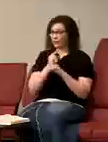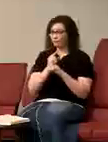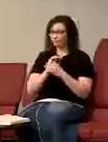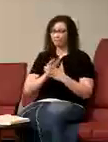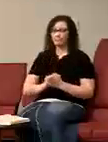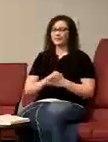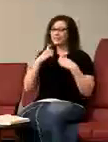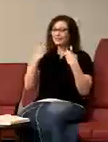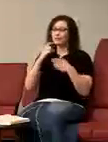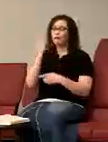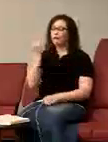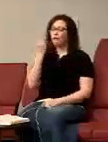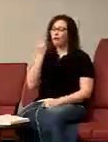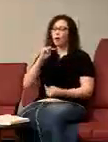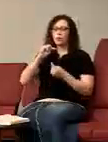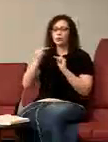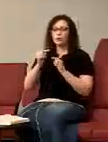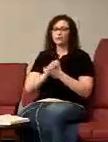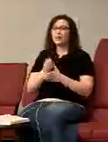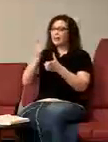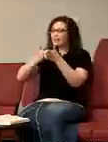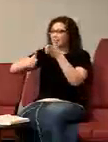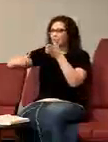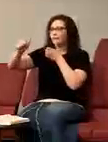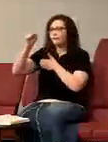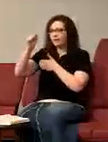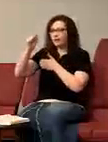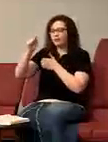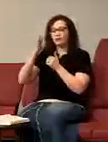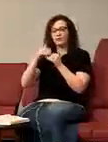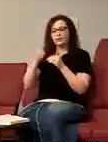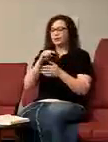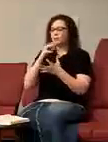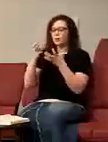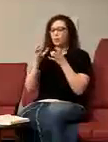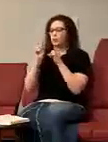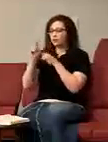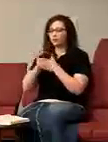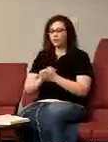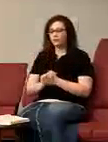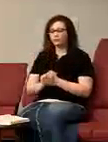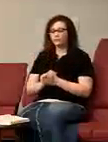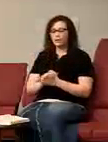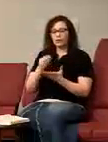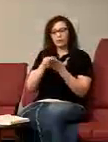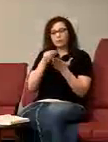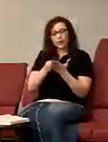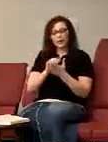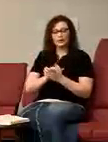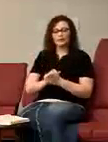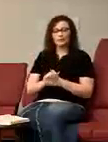sin always hurts us, takes us farther than we want to go, costs us more than we want to pay, keeps us longer than we want to stay. Amen.